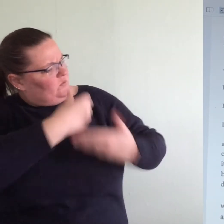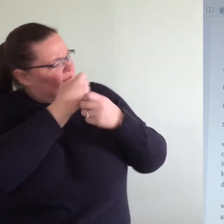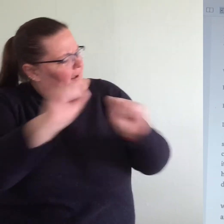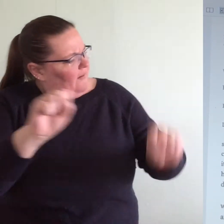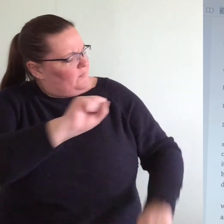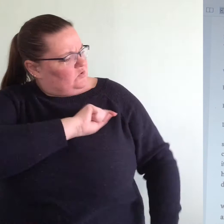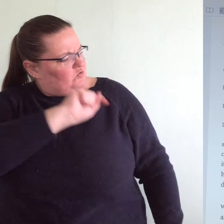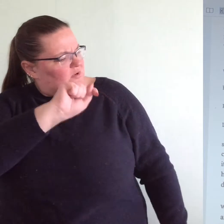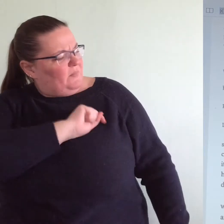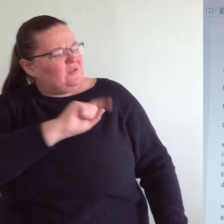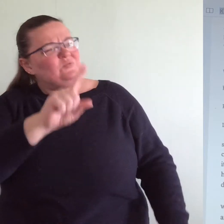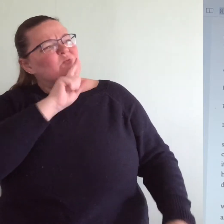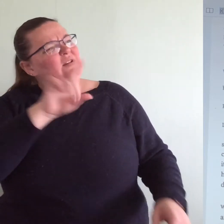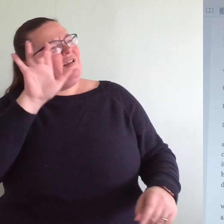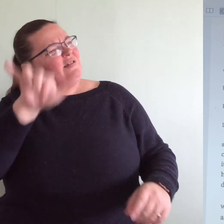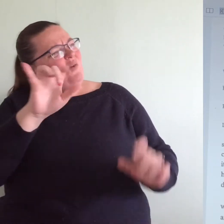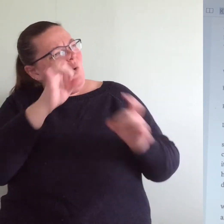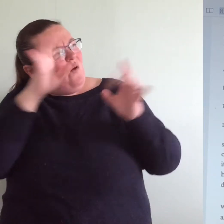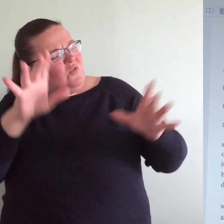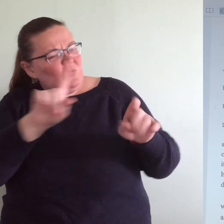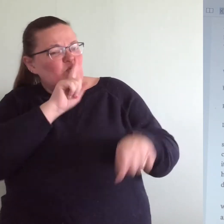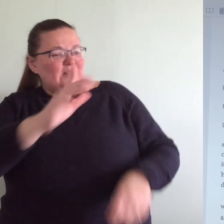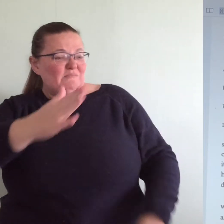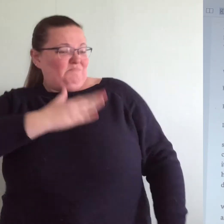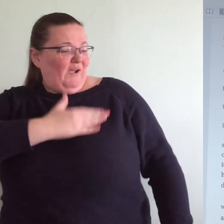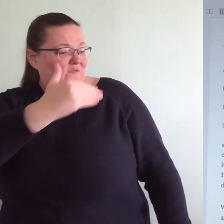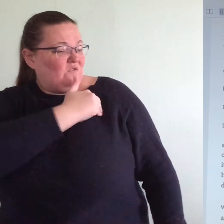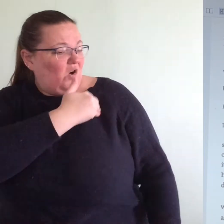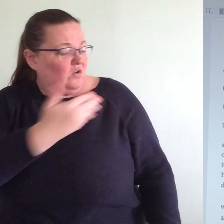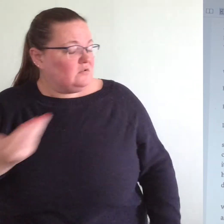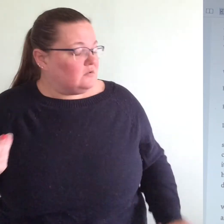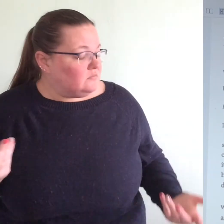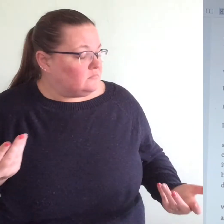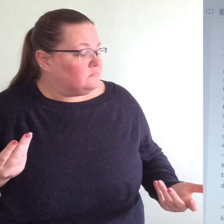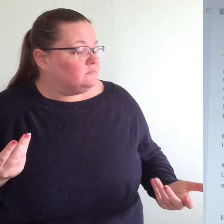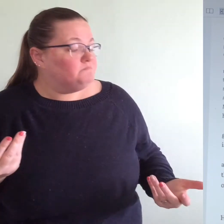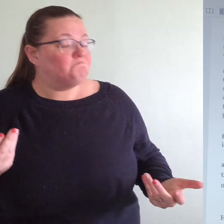save him. It's too dreadful, and it's all on my account.